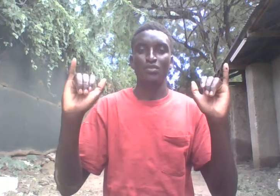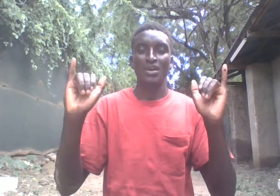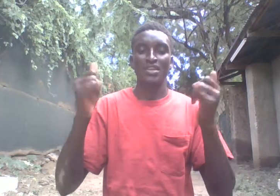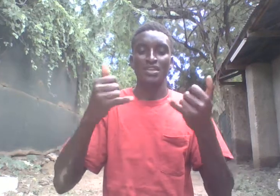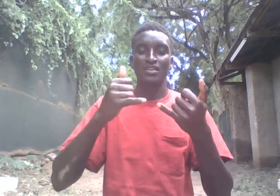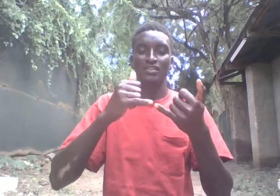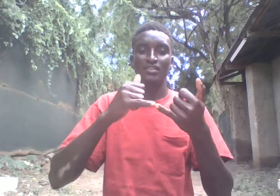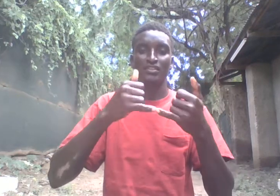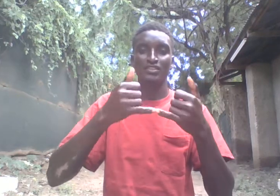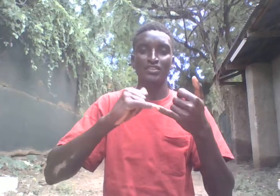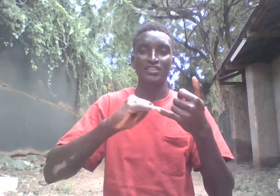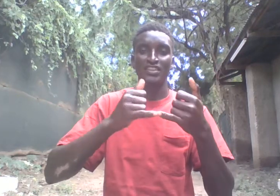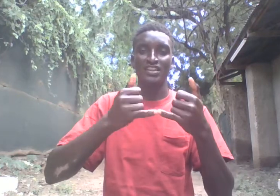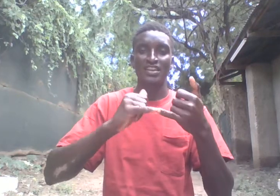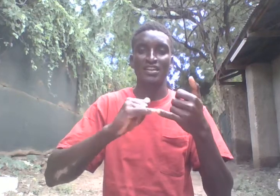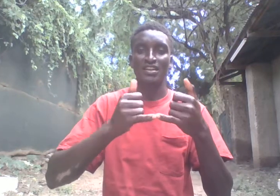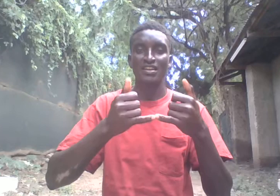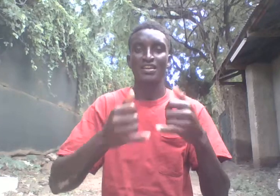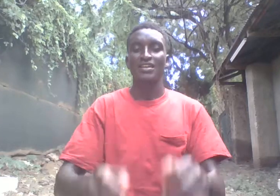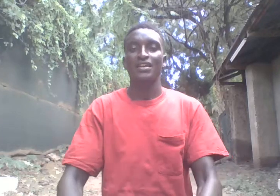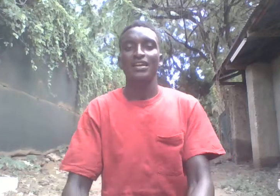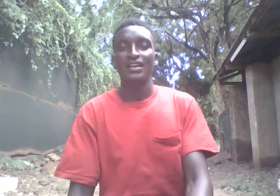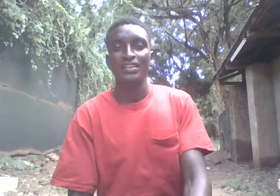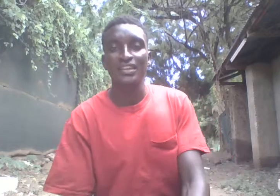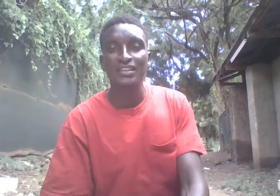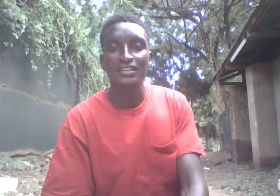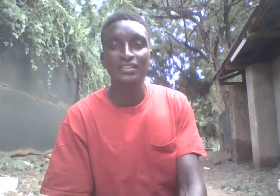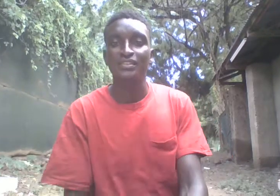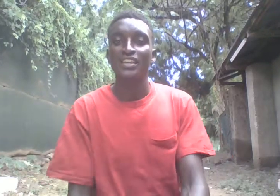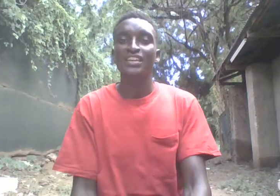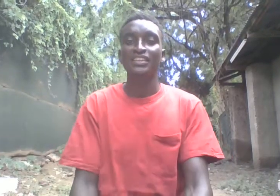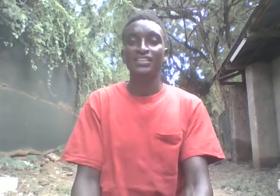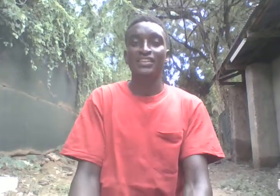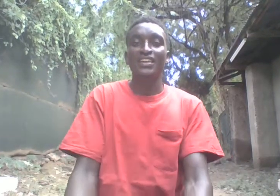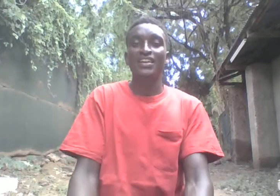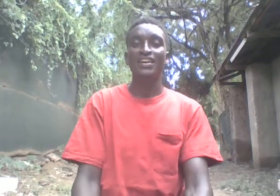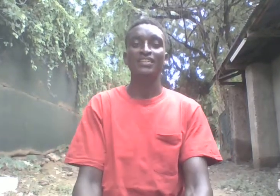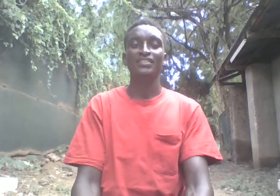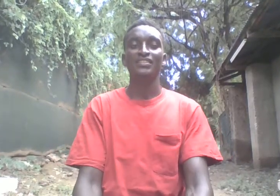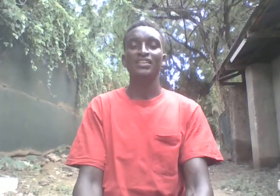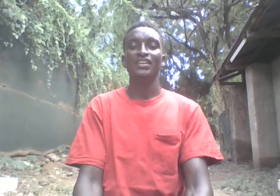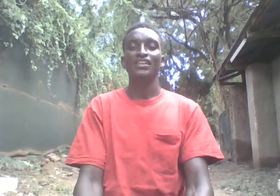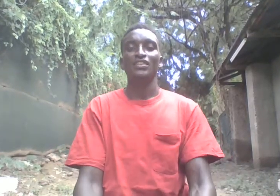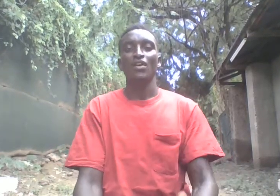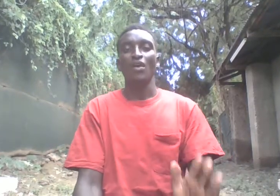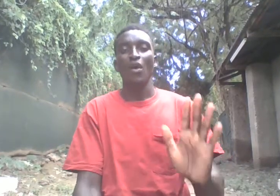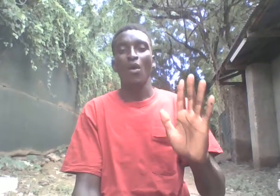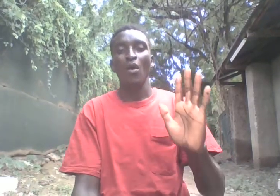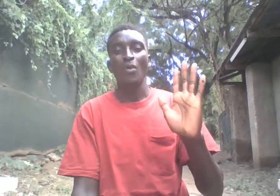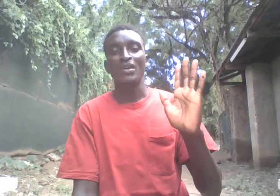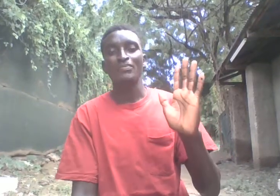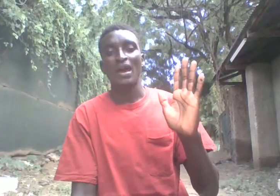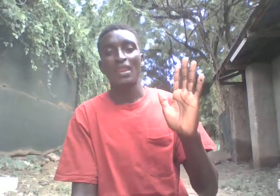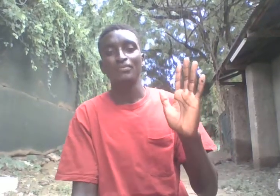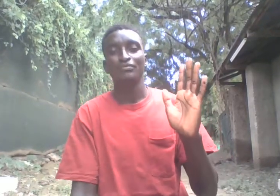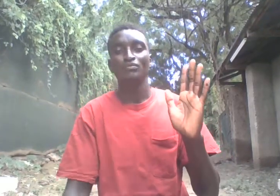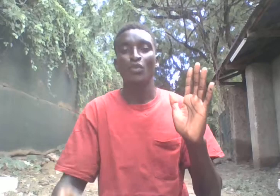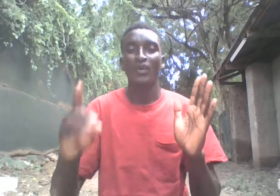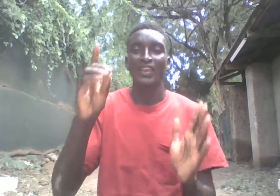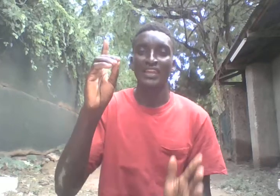2Y, engineer. And then designer, open palm with the letter